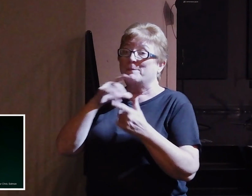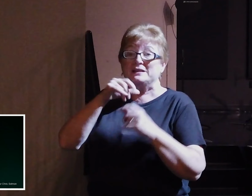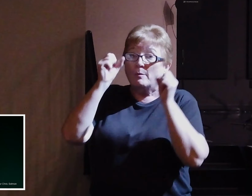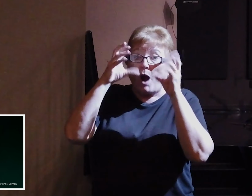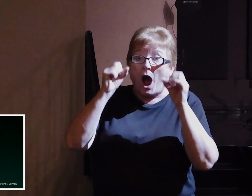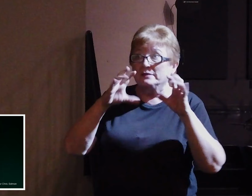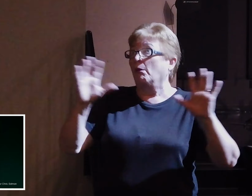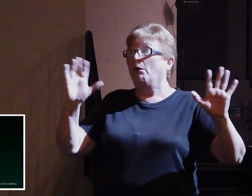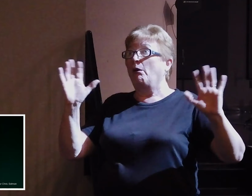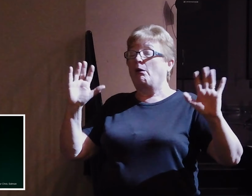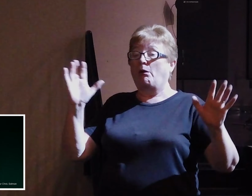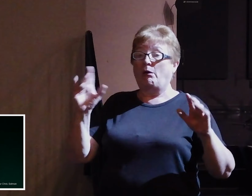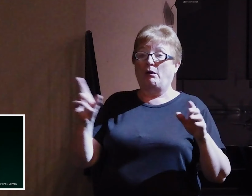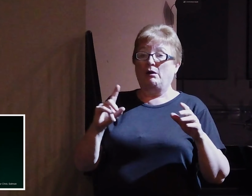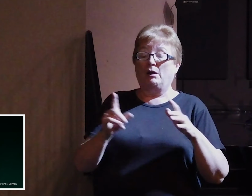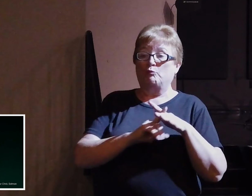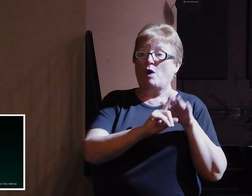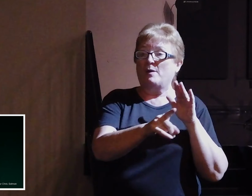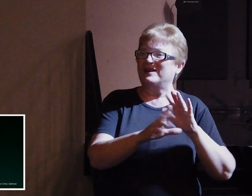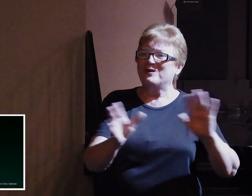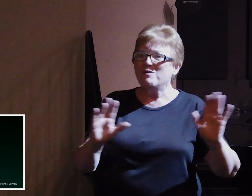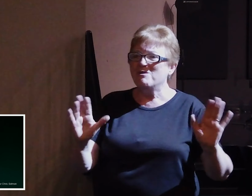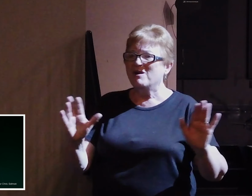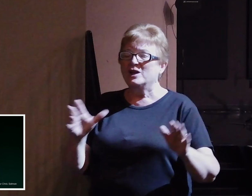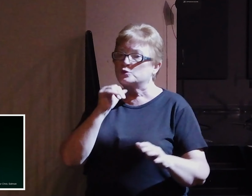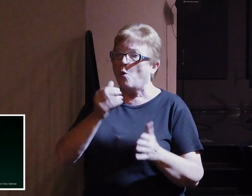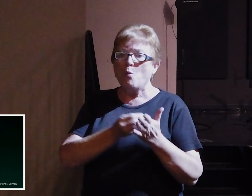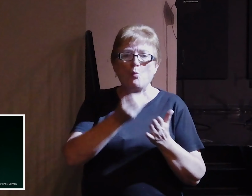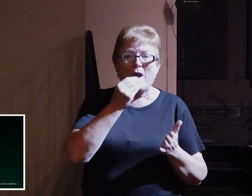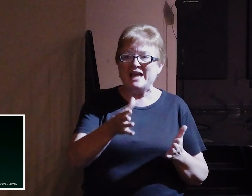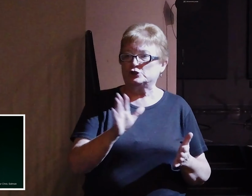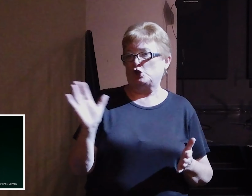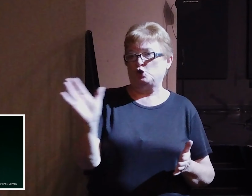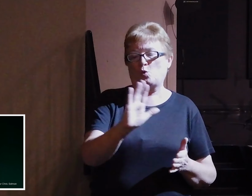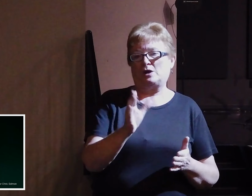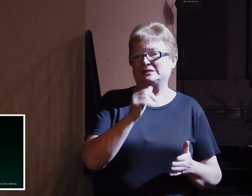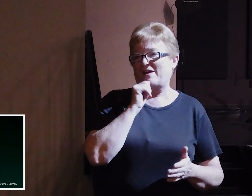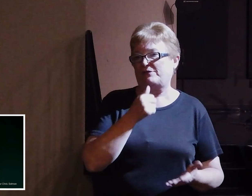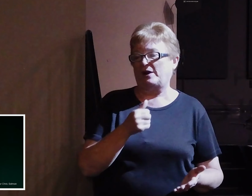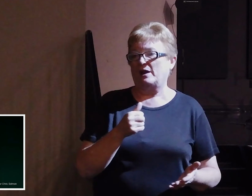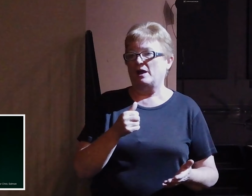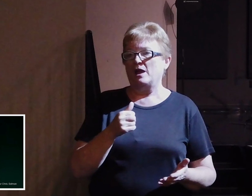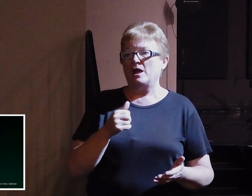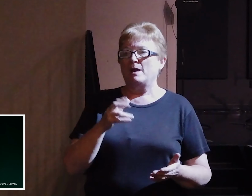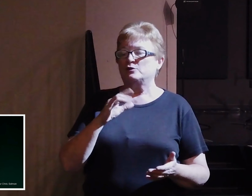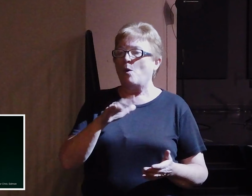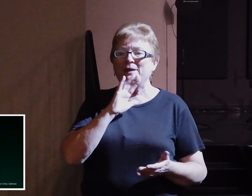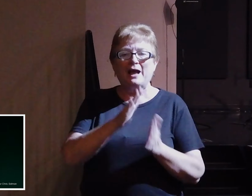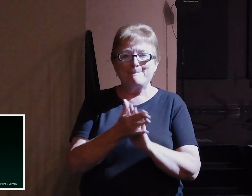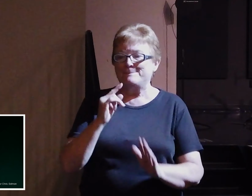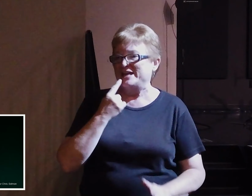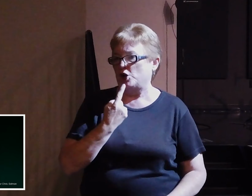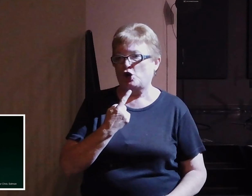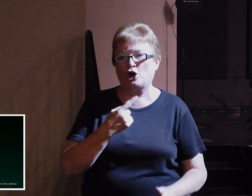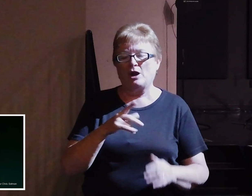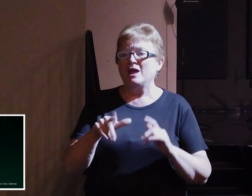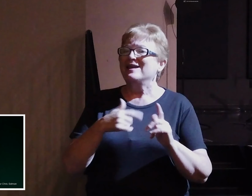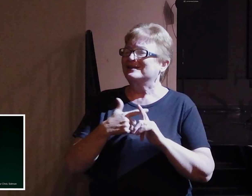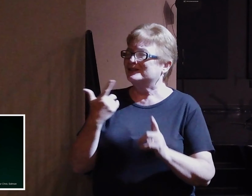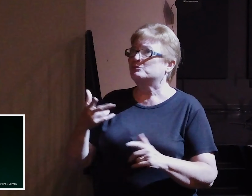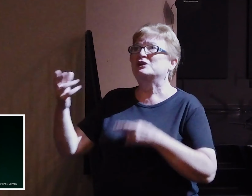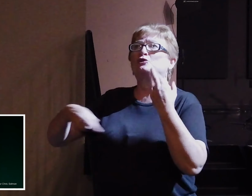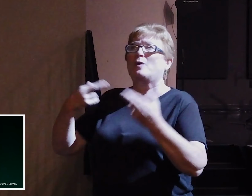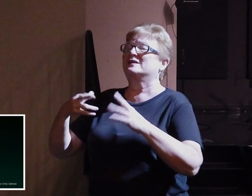from it. Don't waste it by being bitter in it. But rejoice in it, and embrace the right